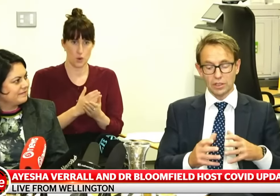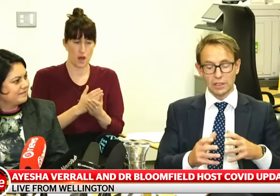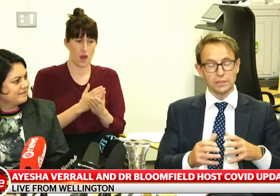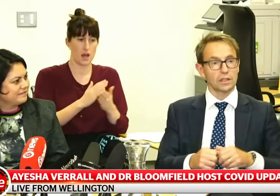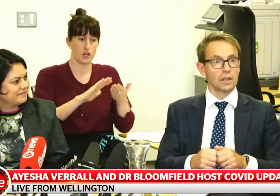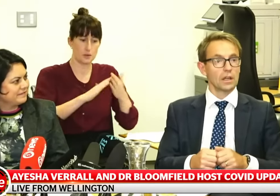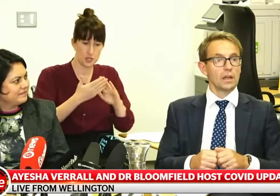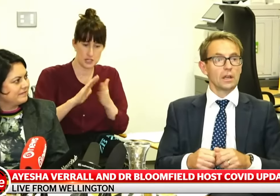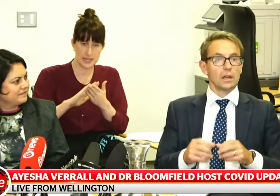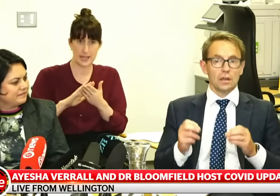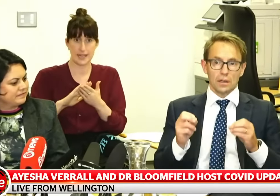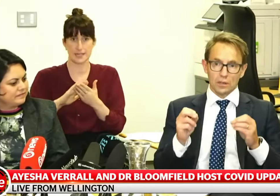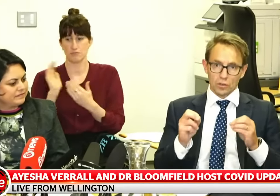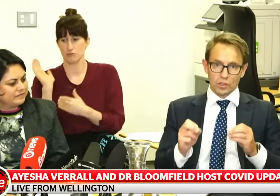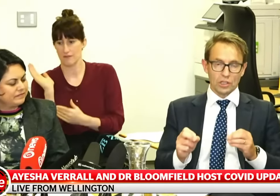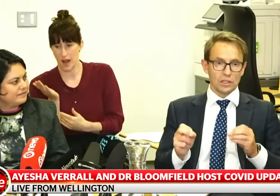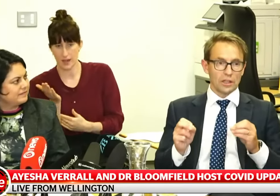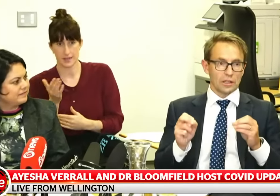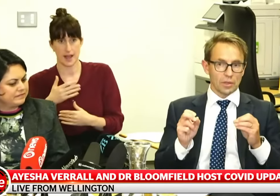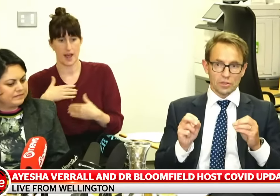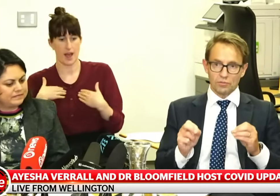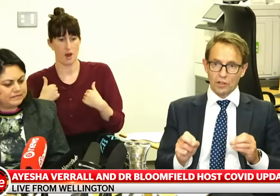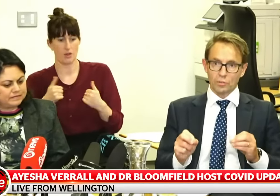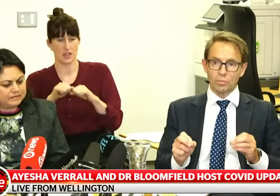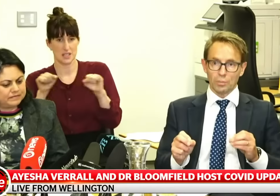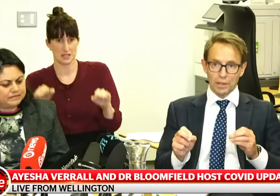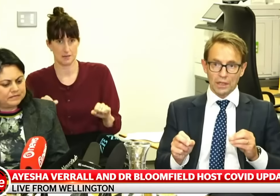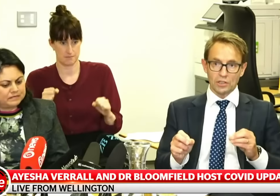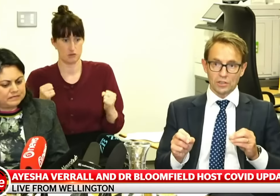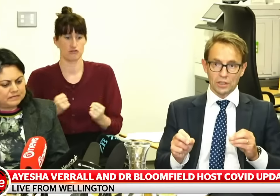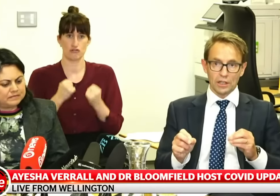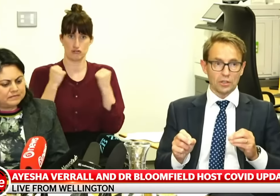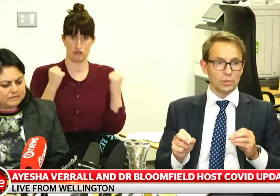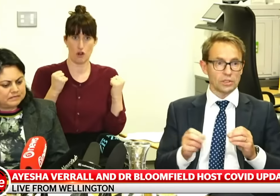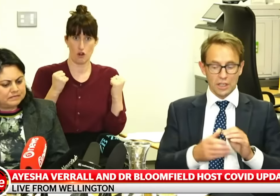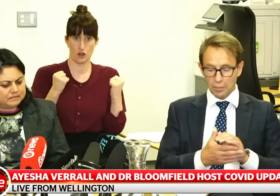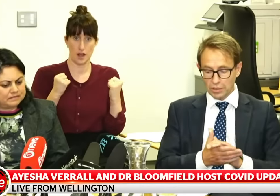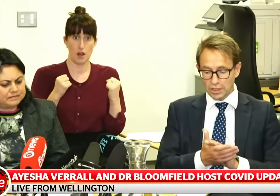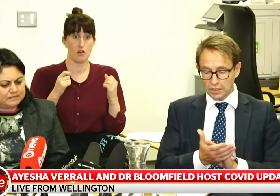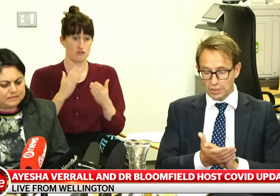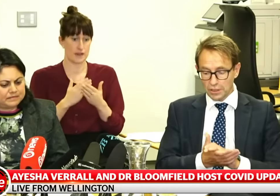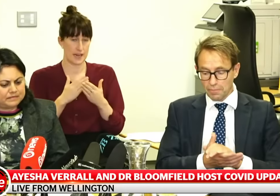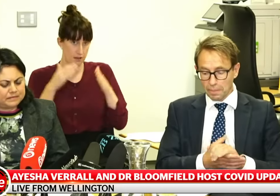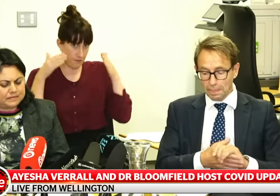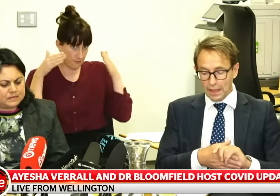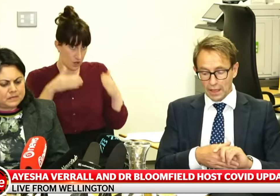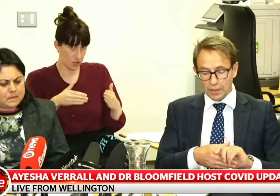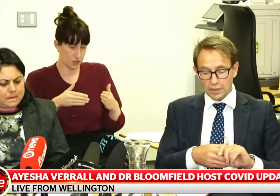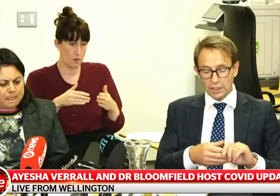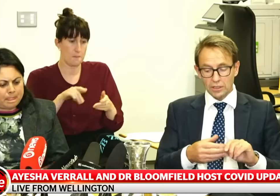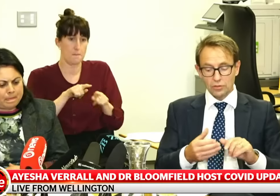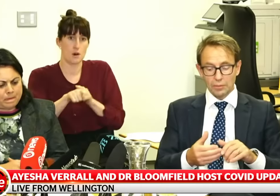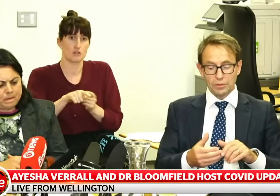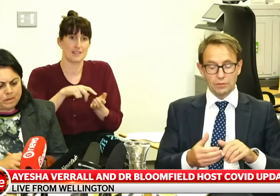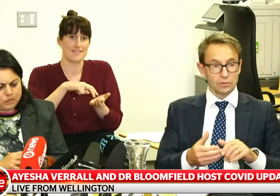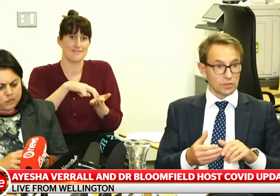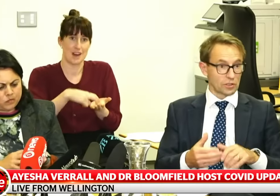are resilient. Crucially, that the most vulnerable populations in our community are protected and that